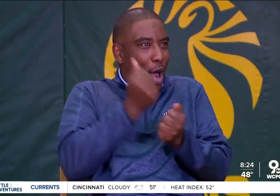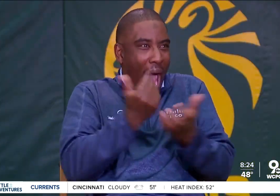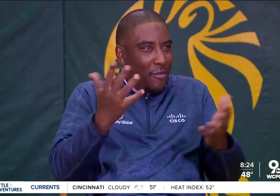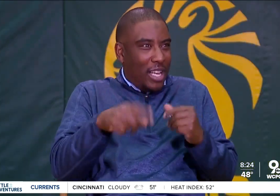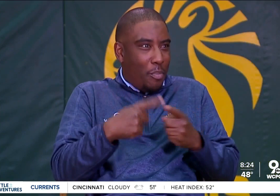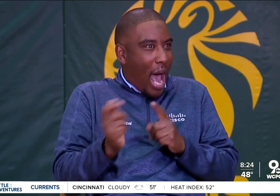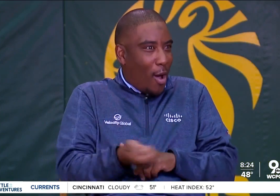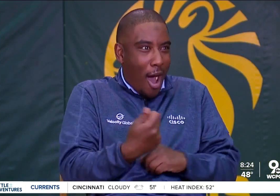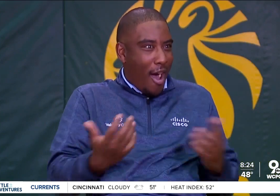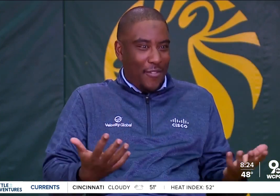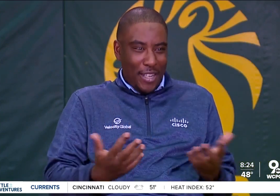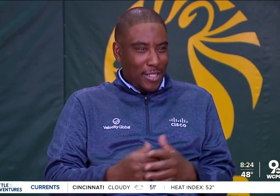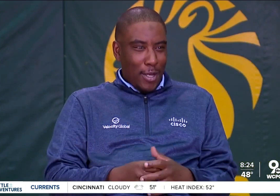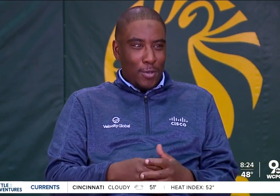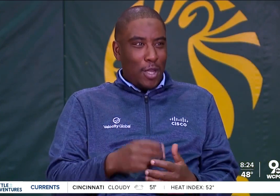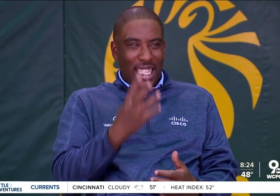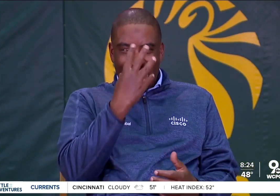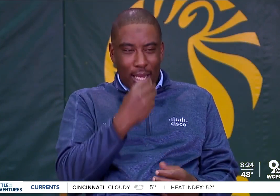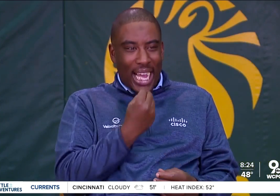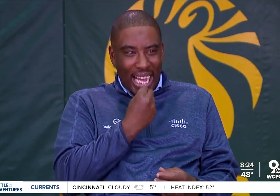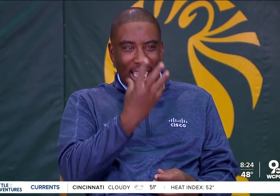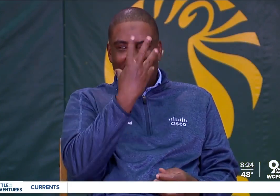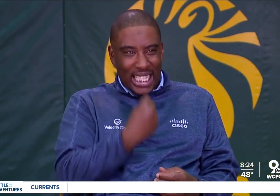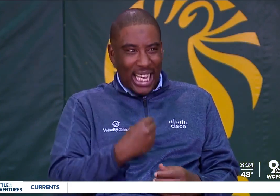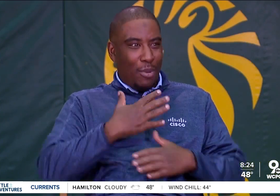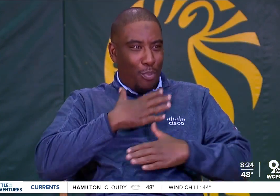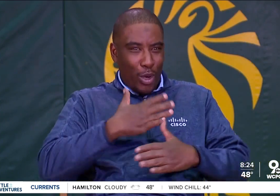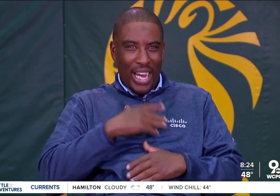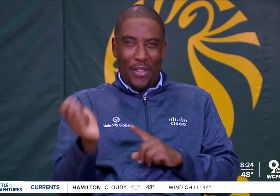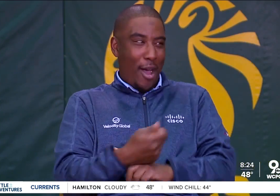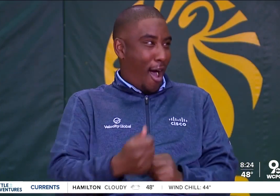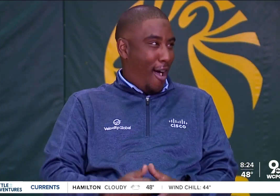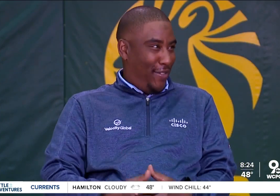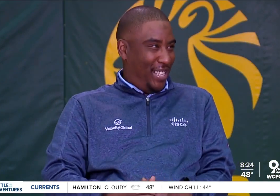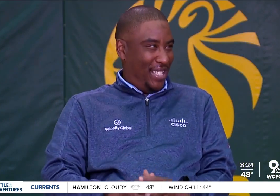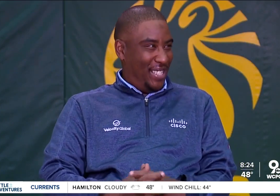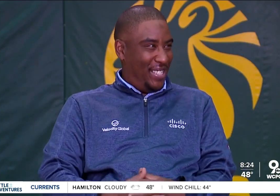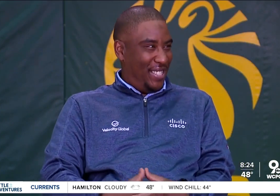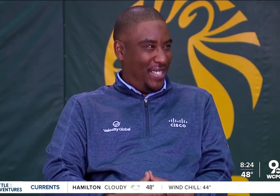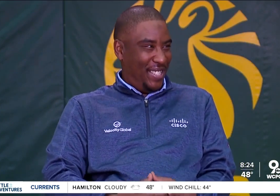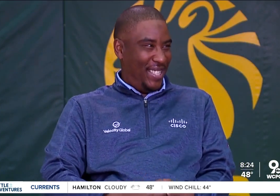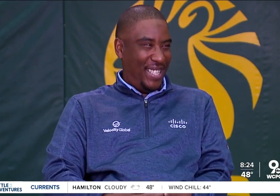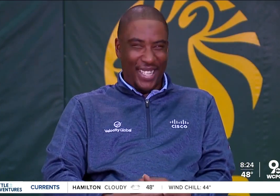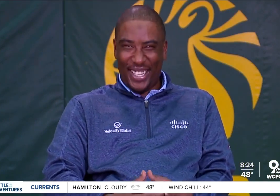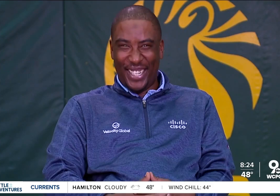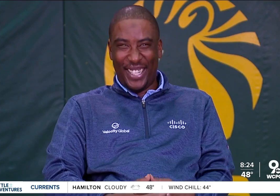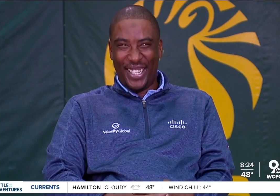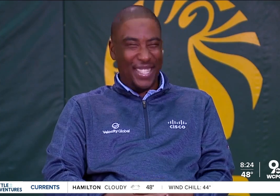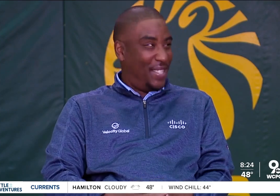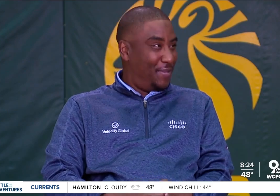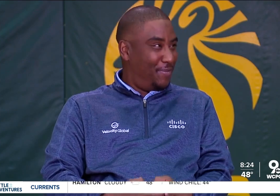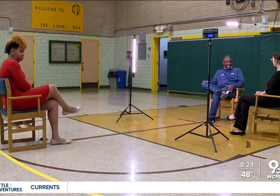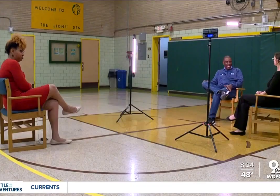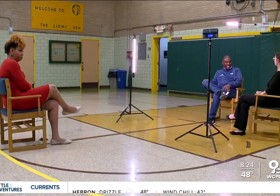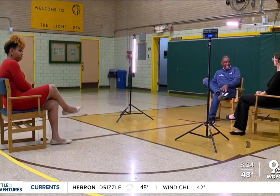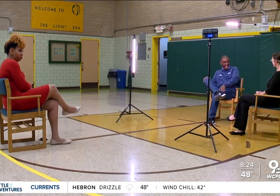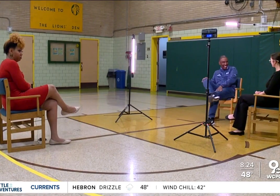I wanted to learn everything about golf. I wanted to eat, sleep, and breathe golf. And he quickly